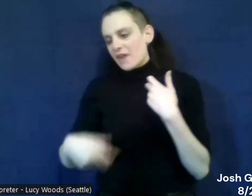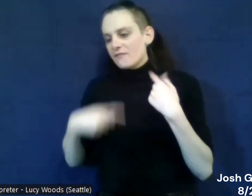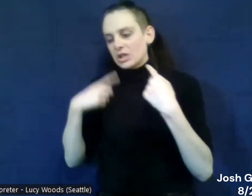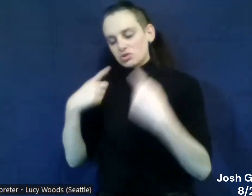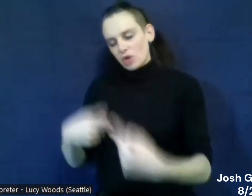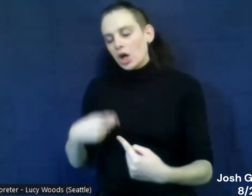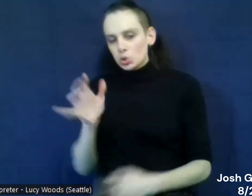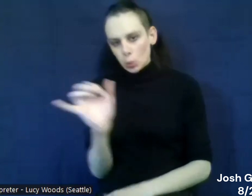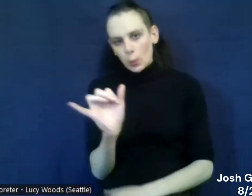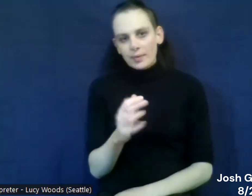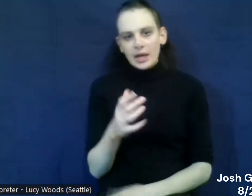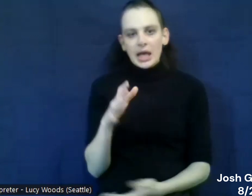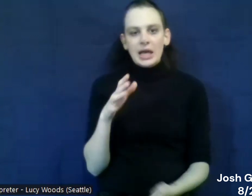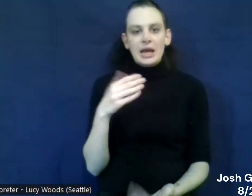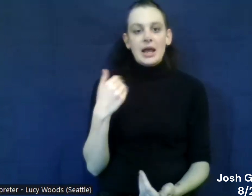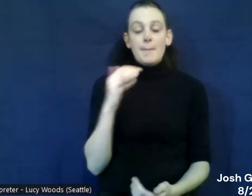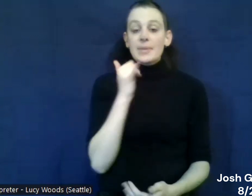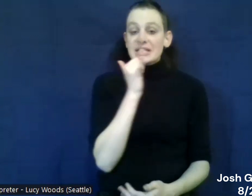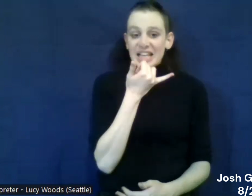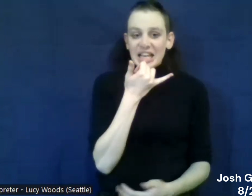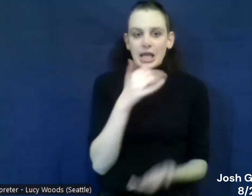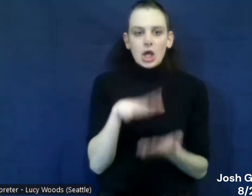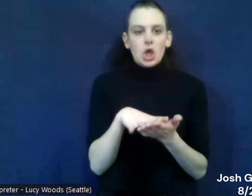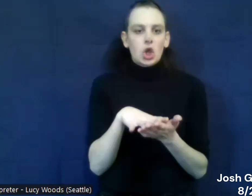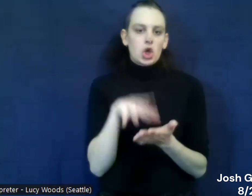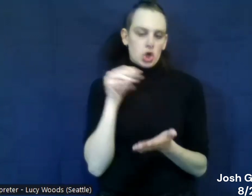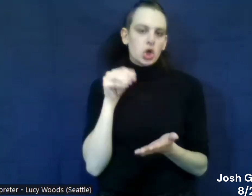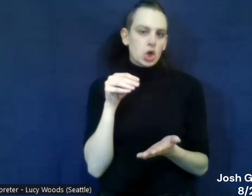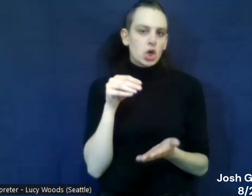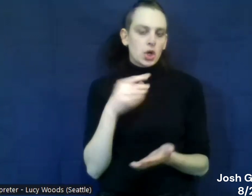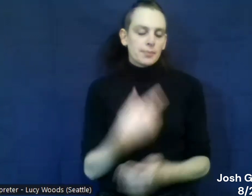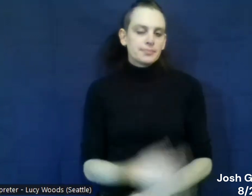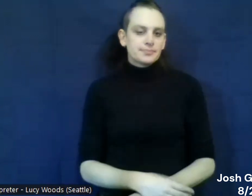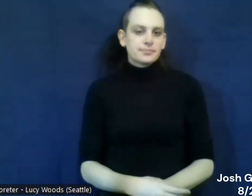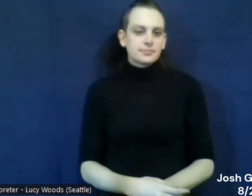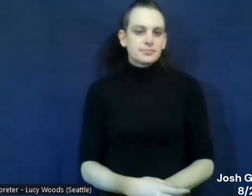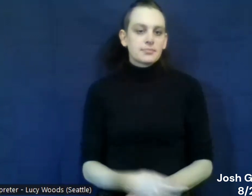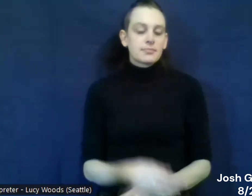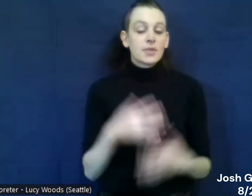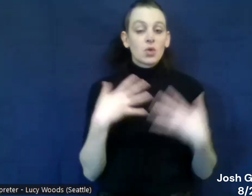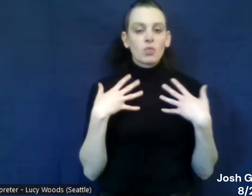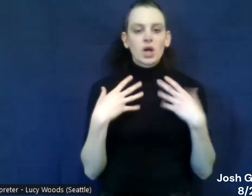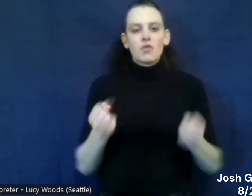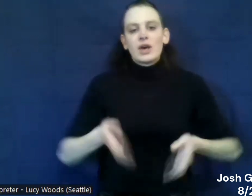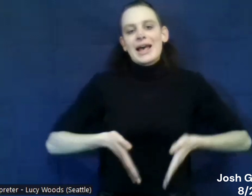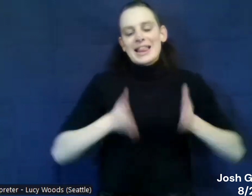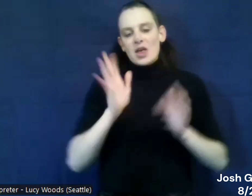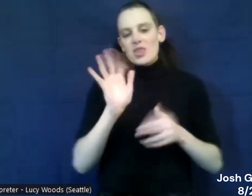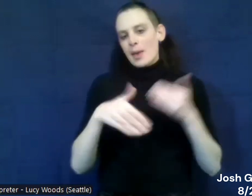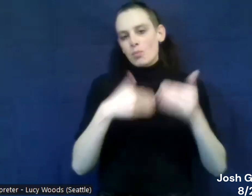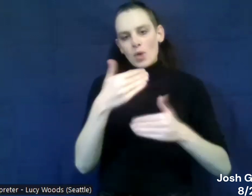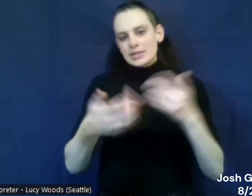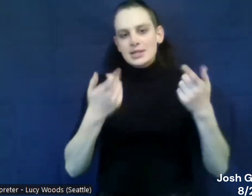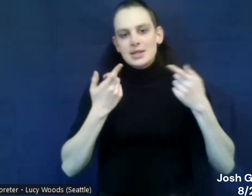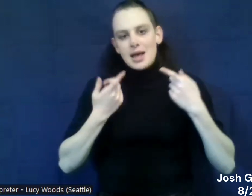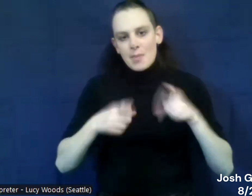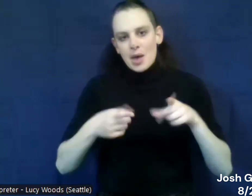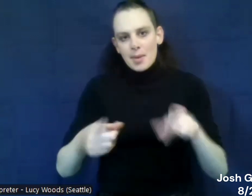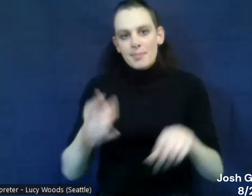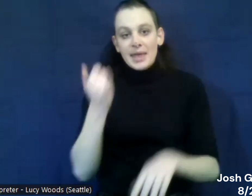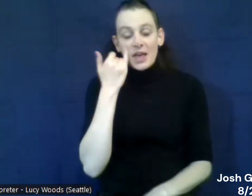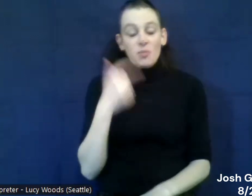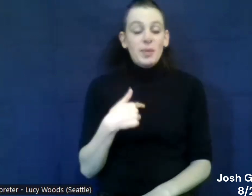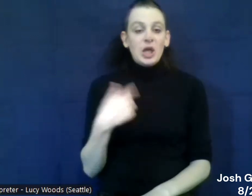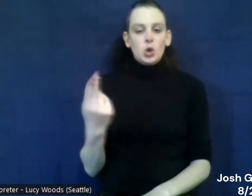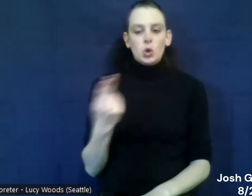and learn from our mistakes and grow. And recovery allows us to do that. If I was using, there would be no high